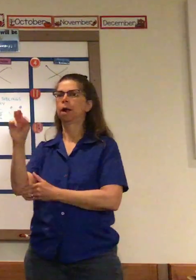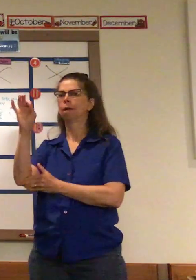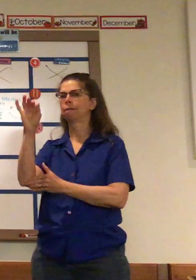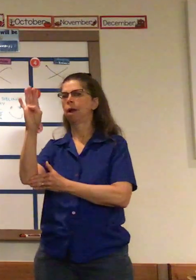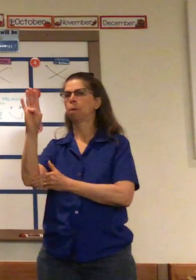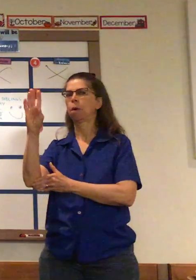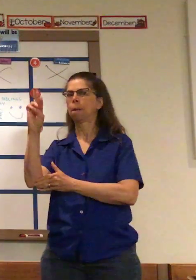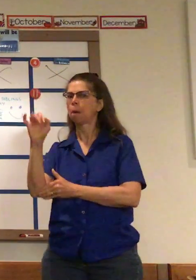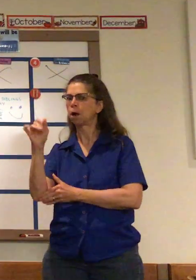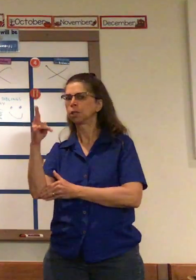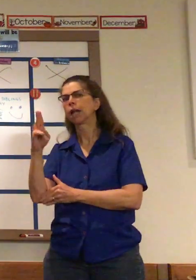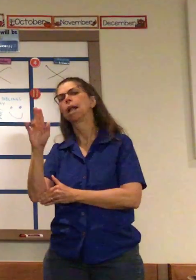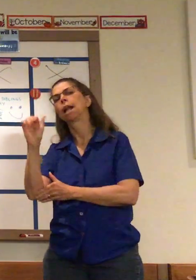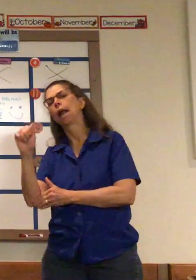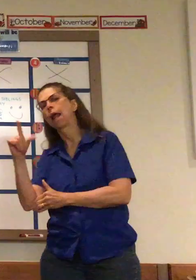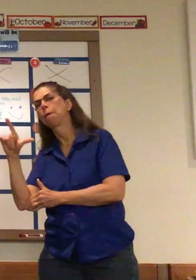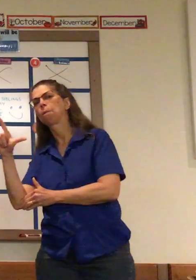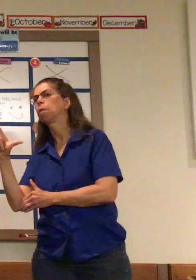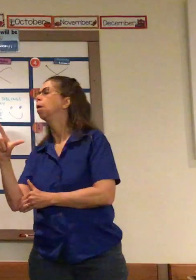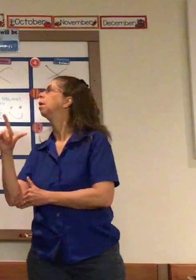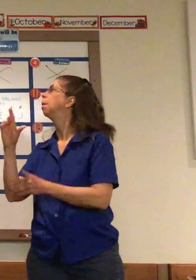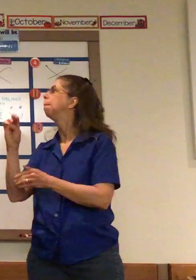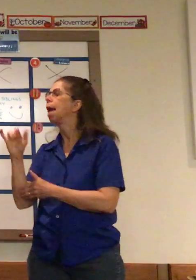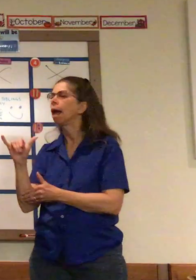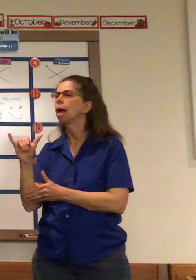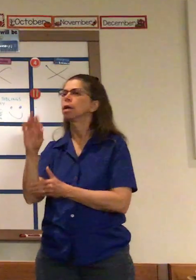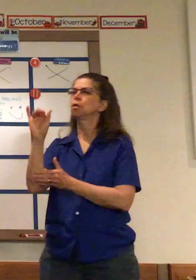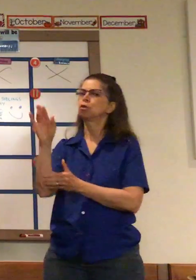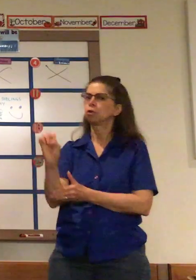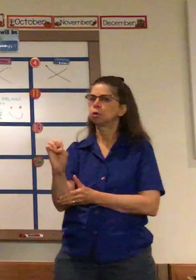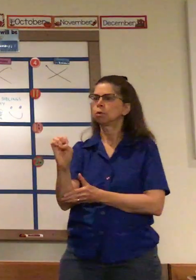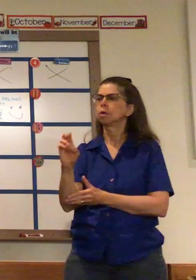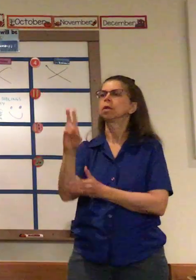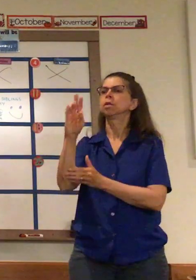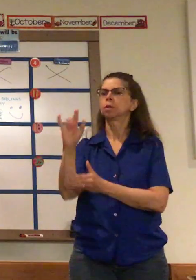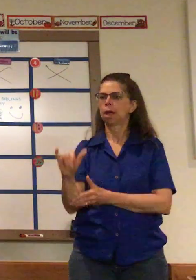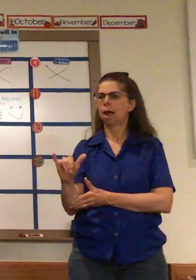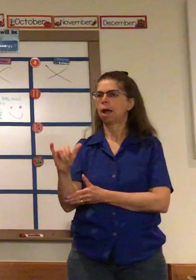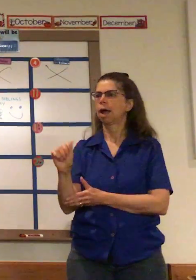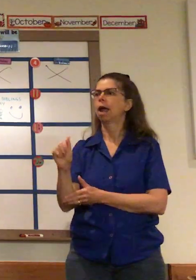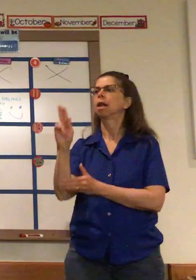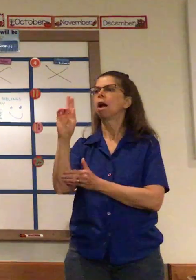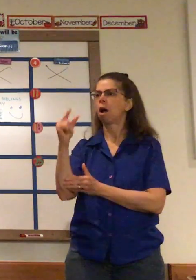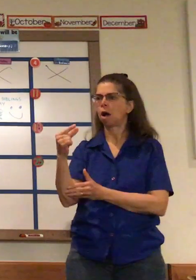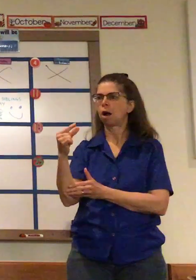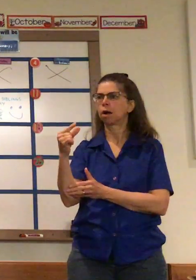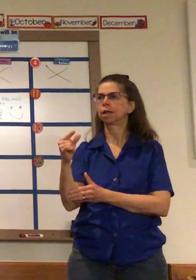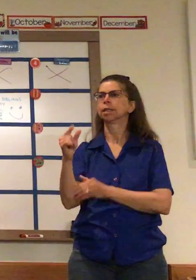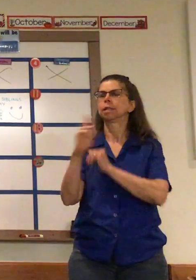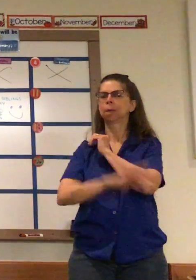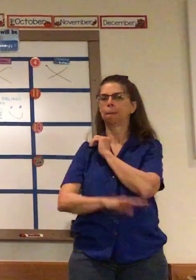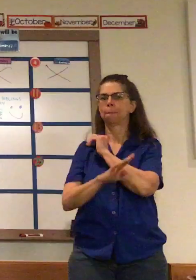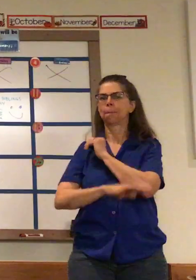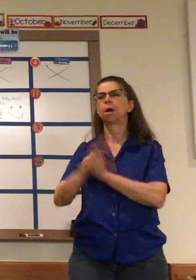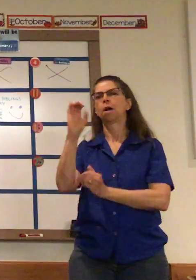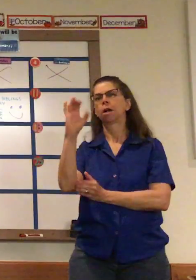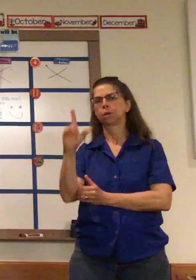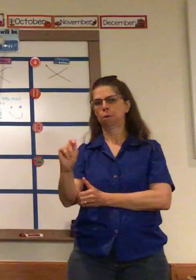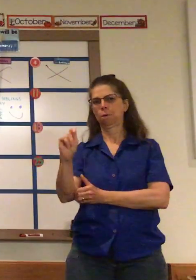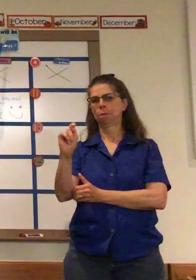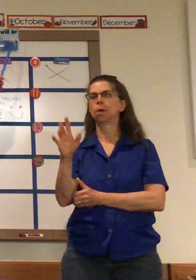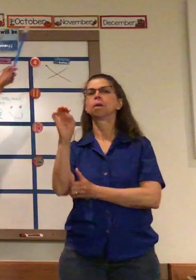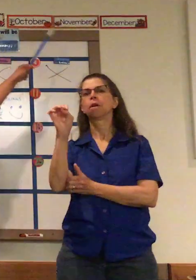January, February, March, and April, May, June, July, and August,